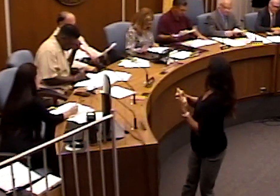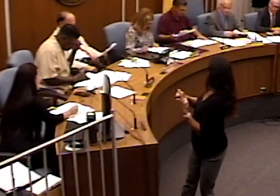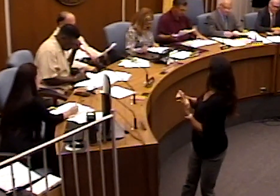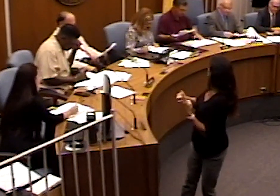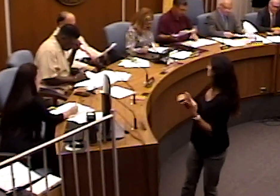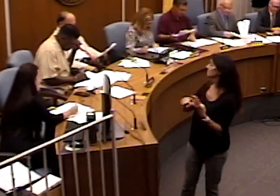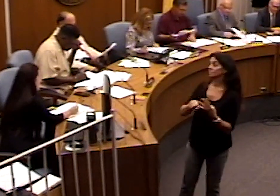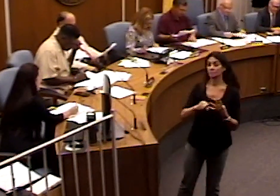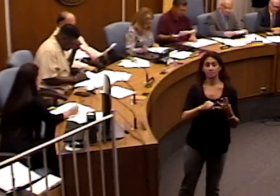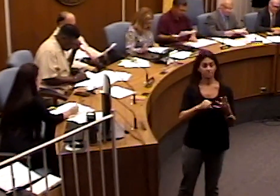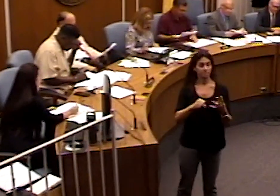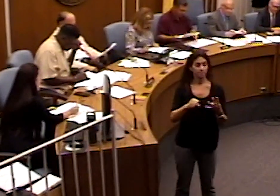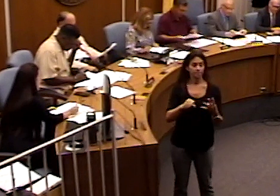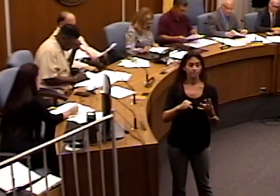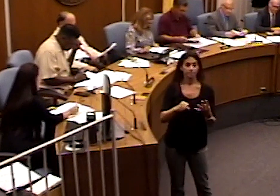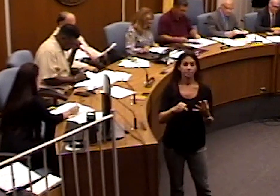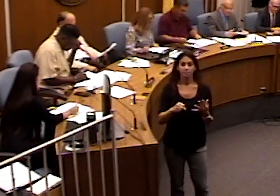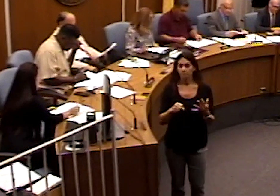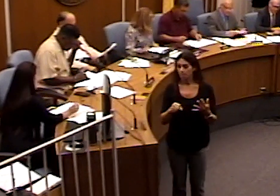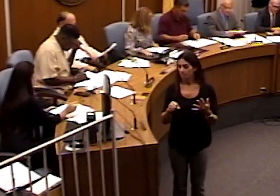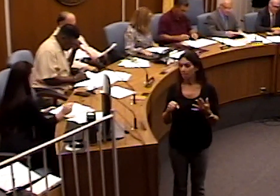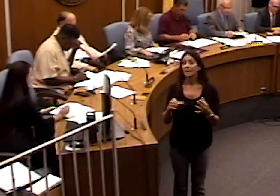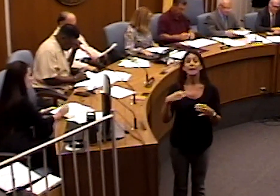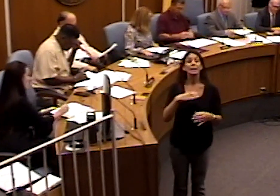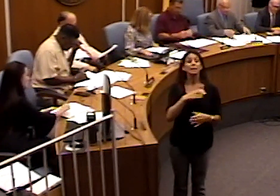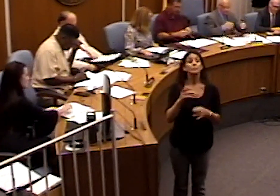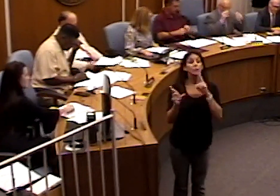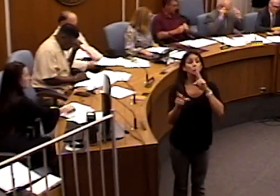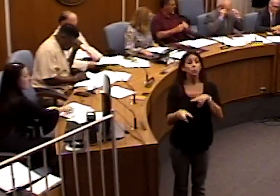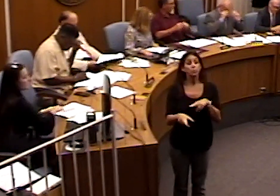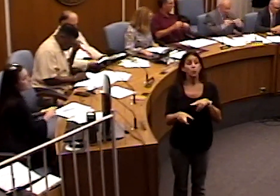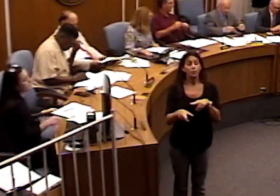Yes. Township Committee reports. Mr. O'Donohue.